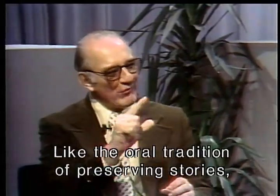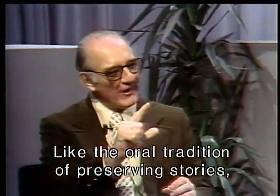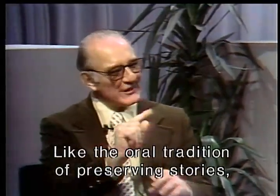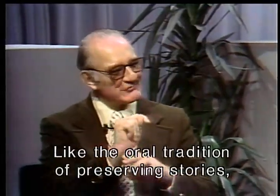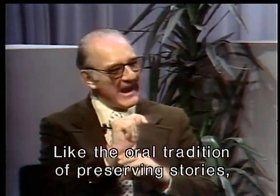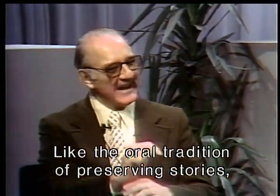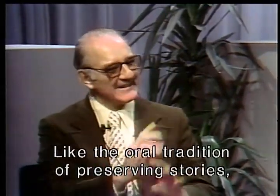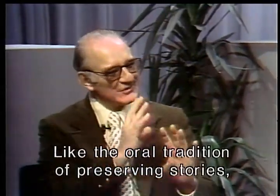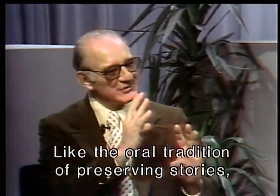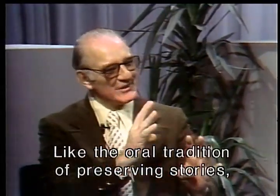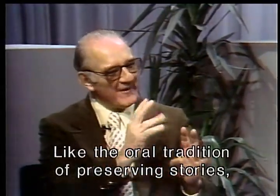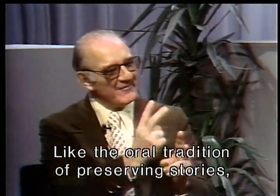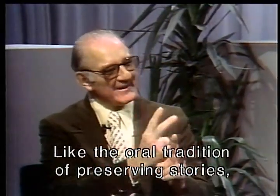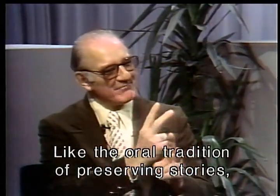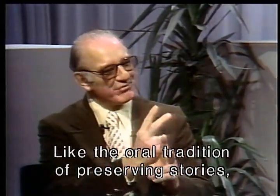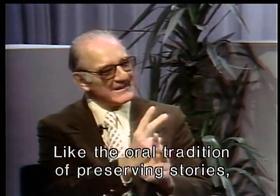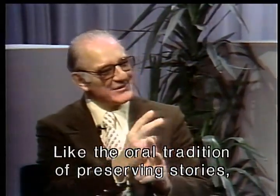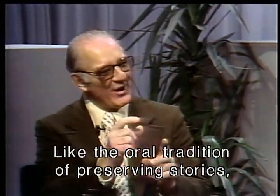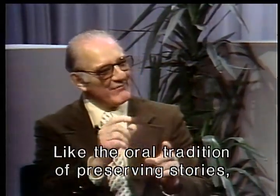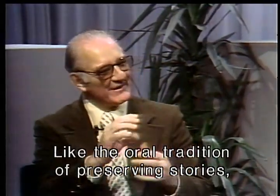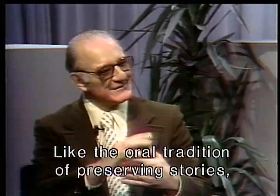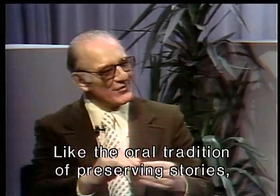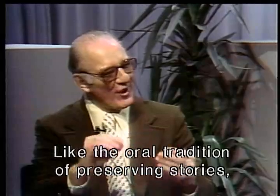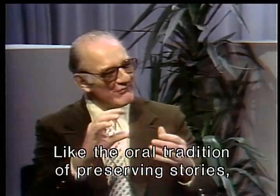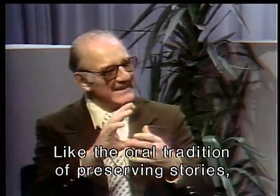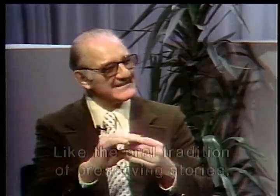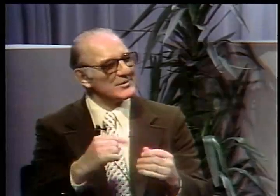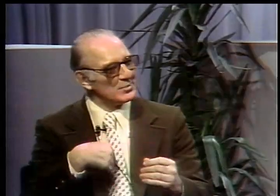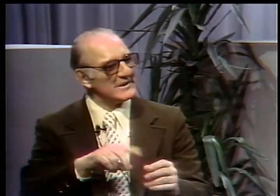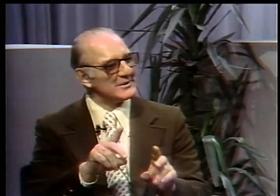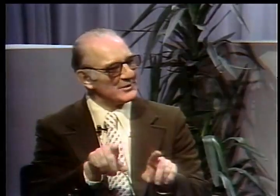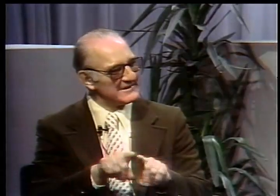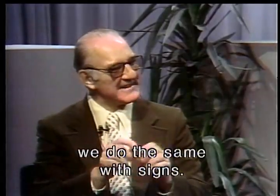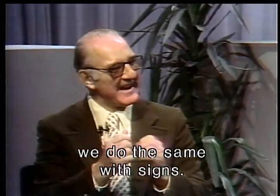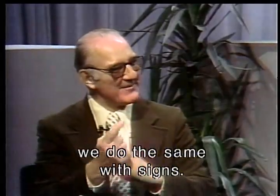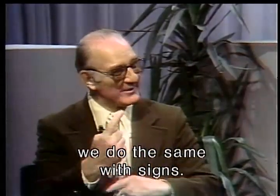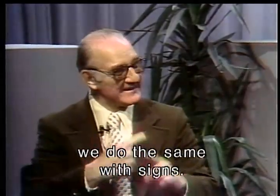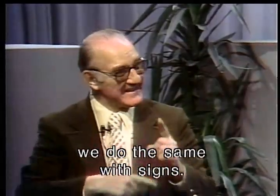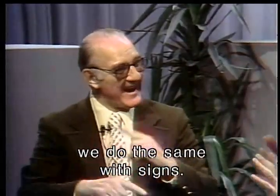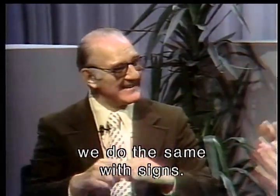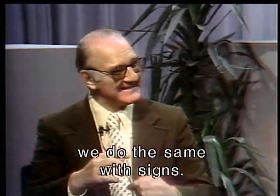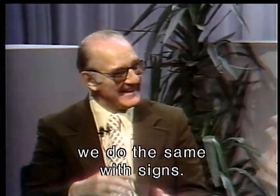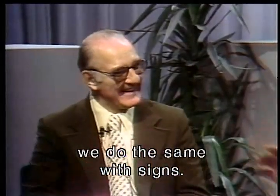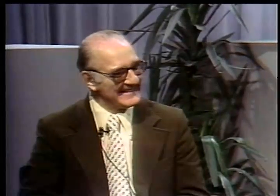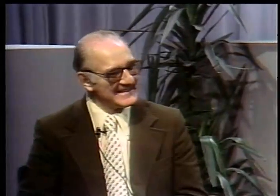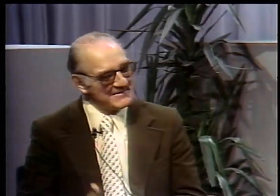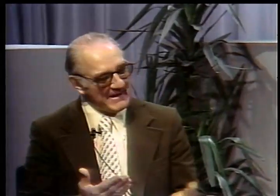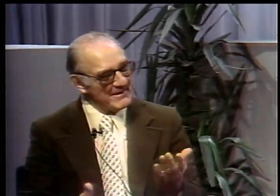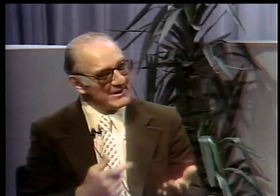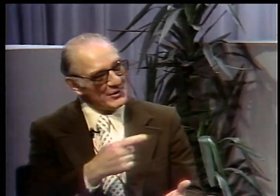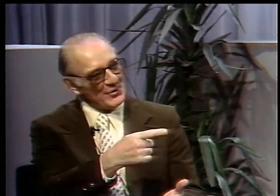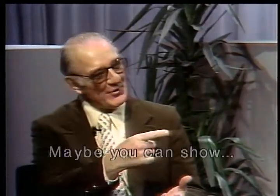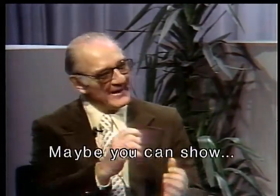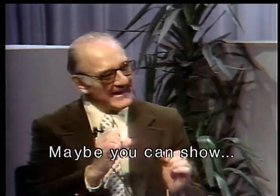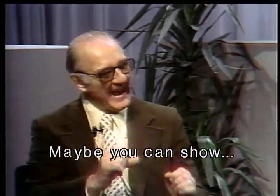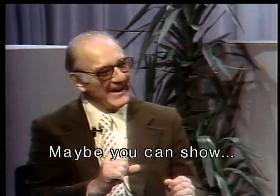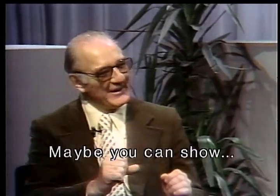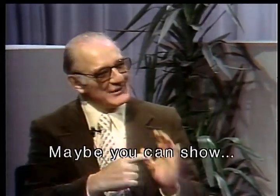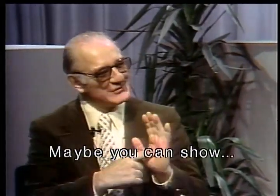oral tradition of preserving stories. We do the same with the signs. Maybe you can